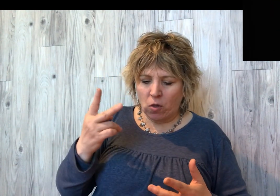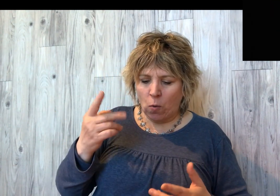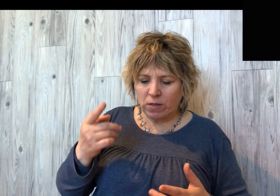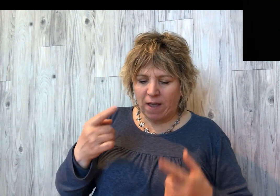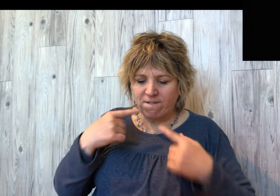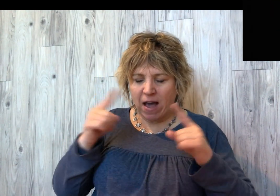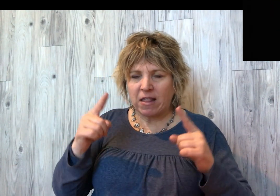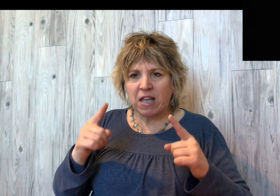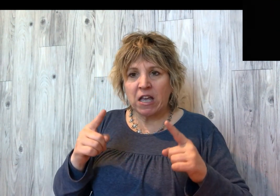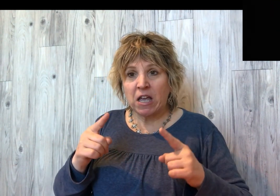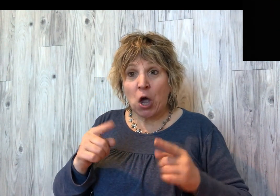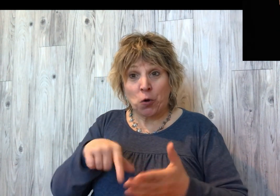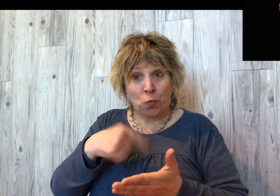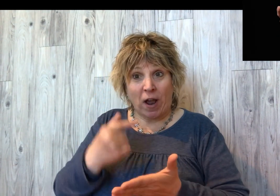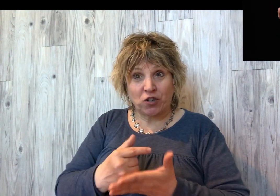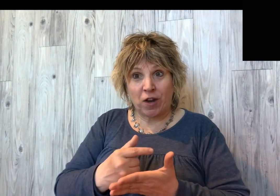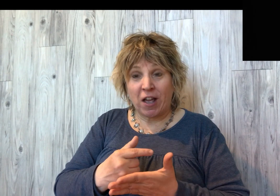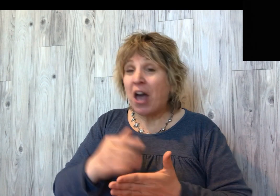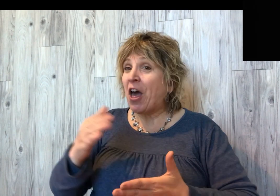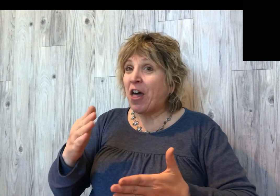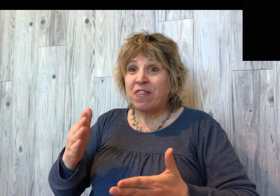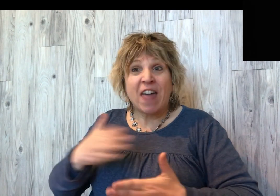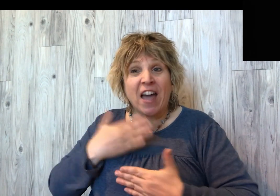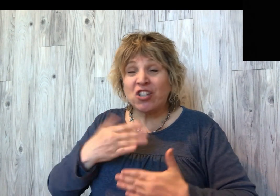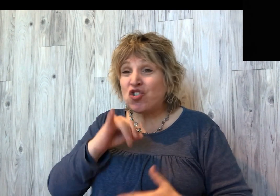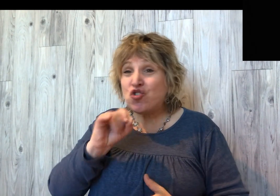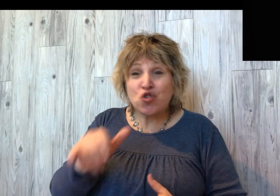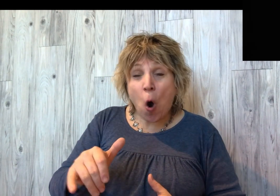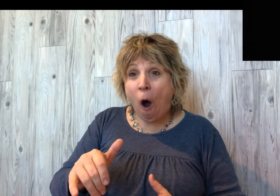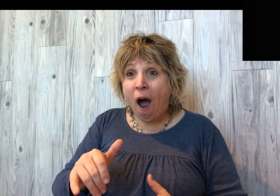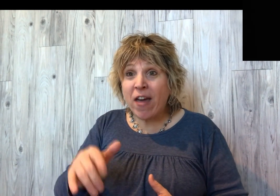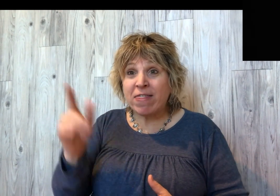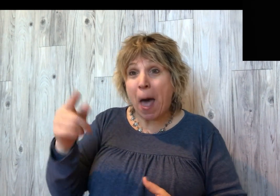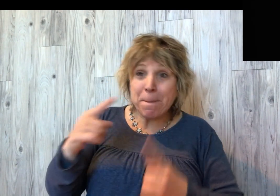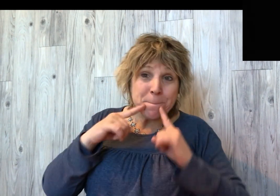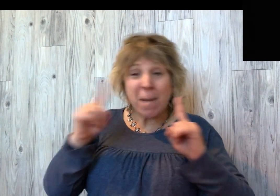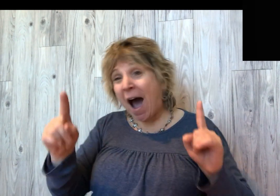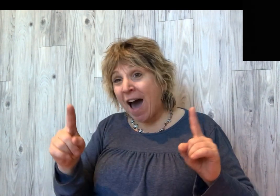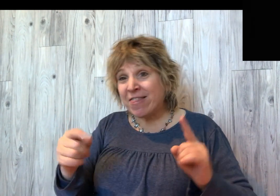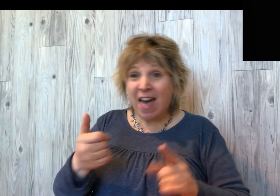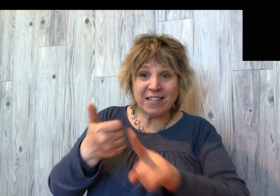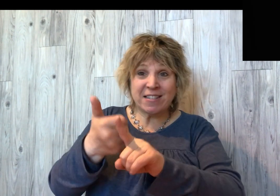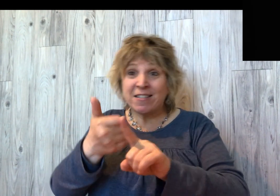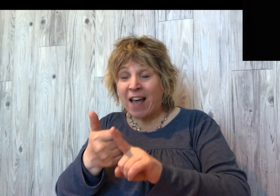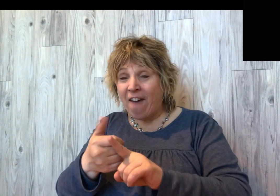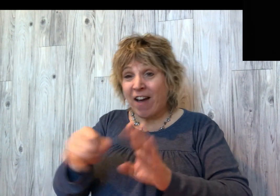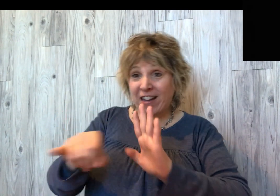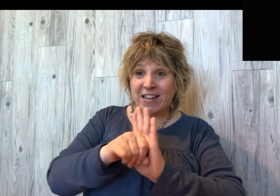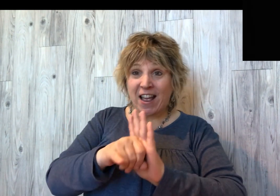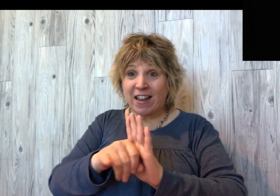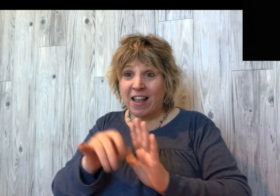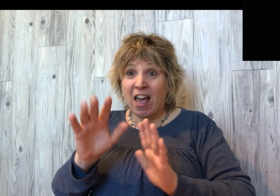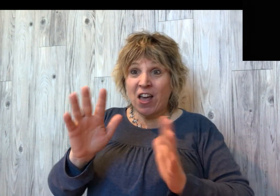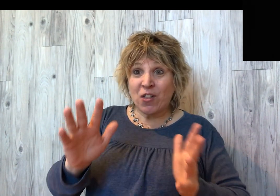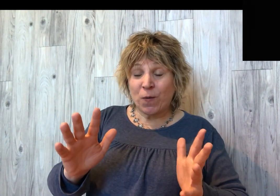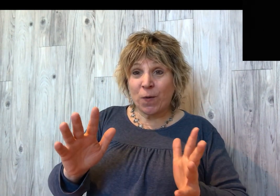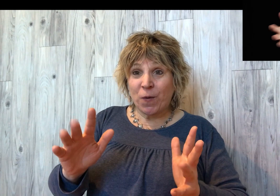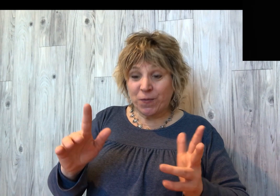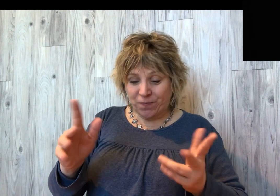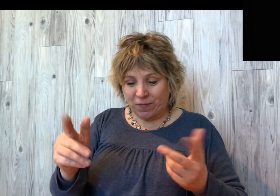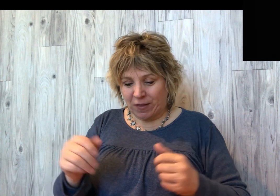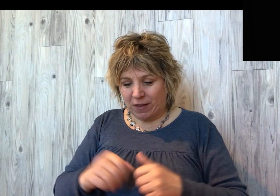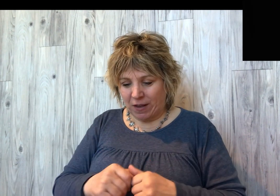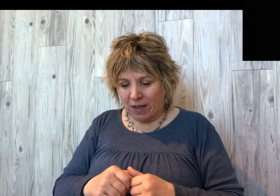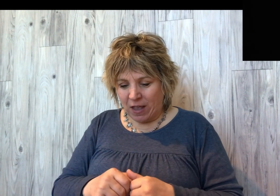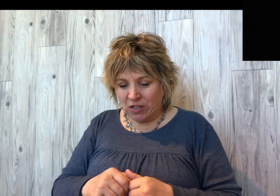graduate, the joy on their faces, the accomplishment that that gave them, the self-identity it gave their lives was so big. And that's what we